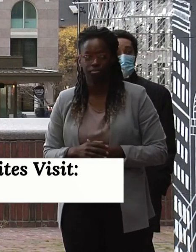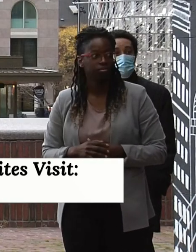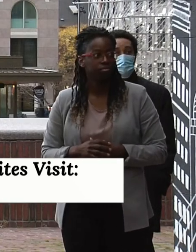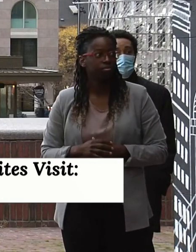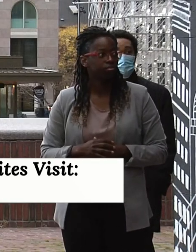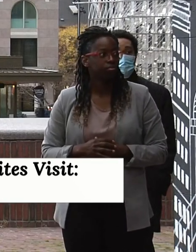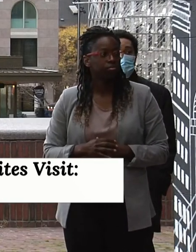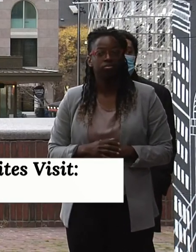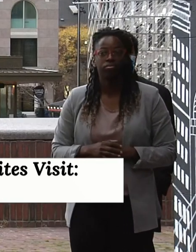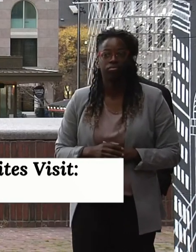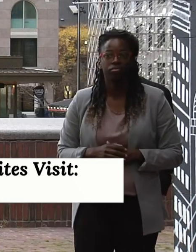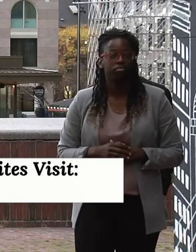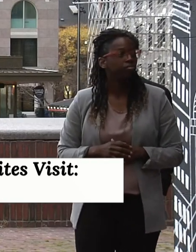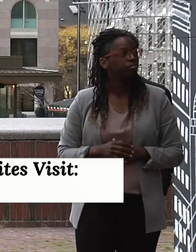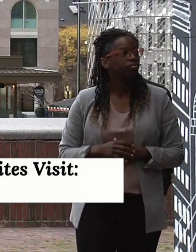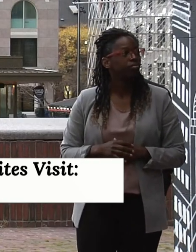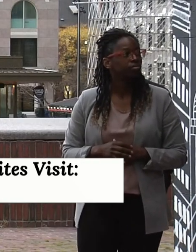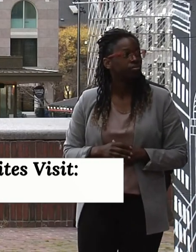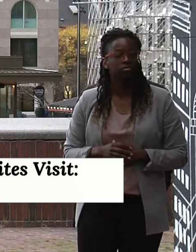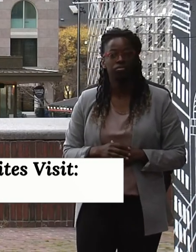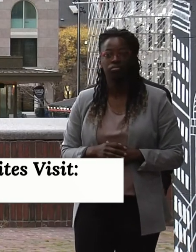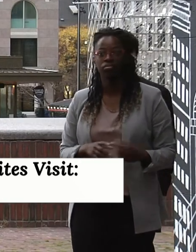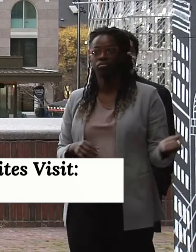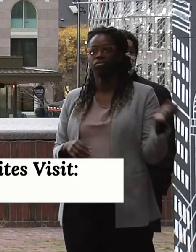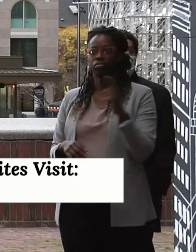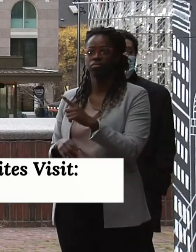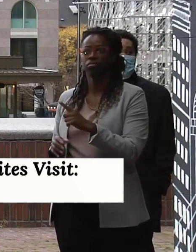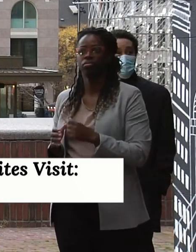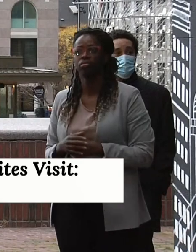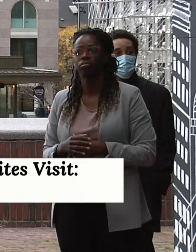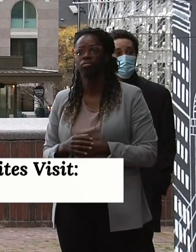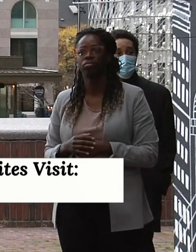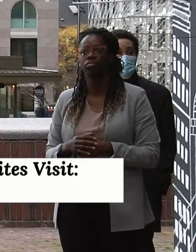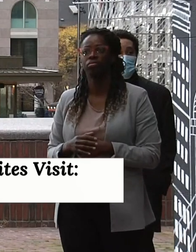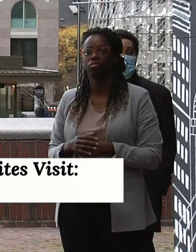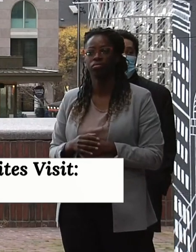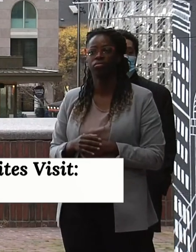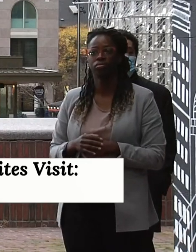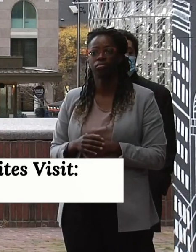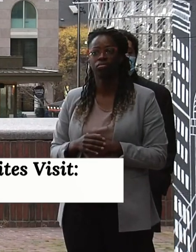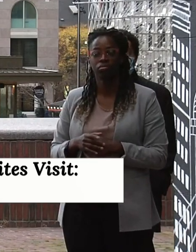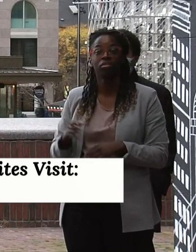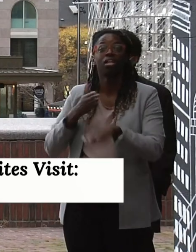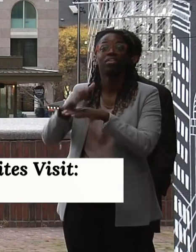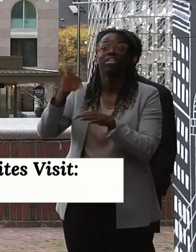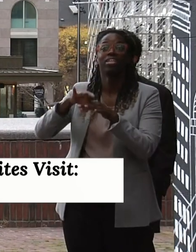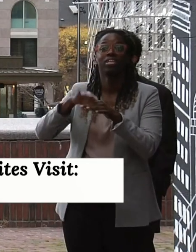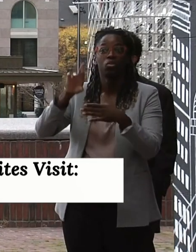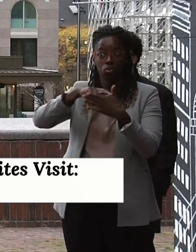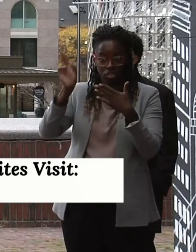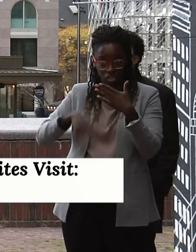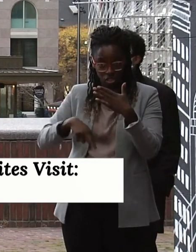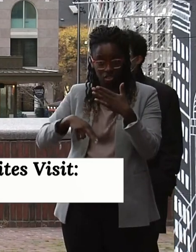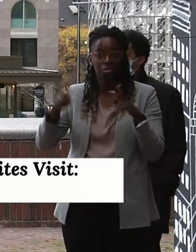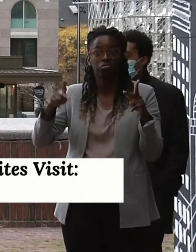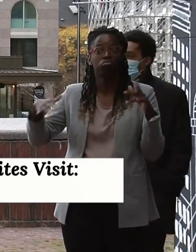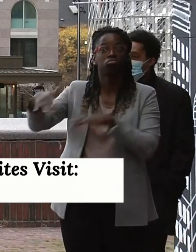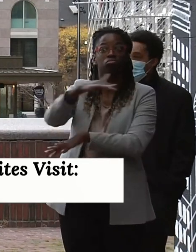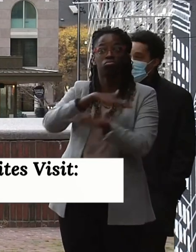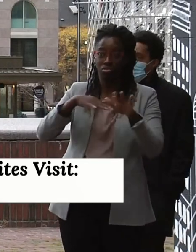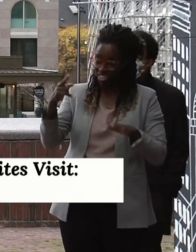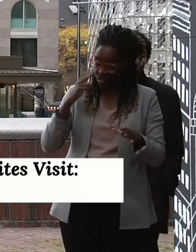Gatherings following the election results have led to any virus spreading? Not yet. I mean, it's still a couple days later. So, you know, usually